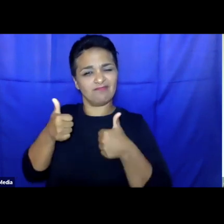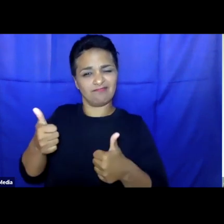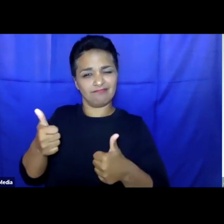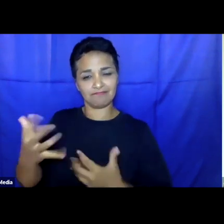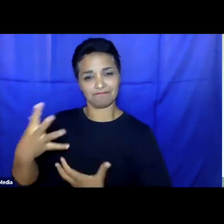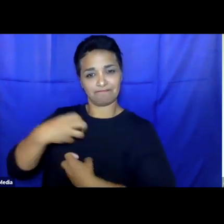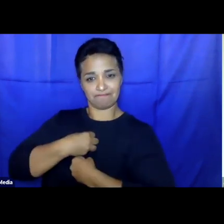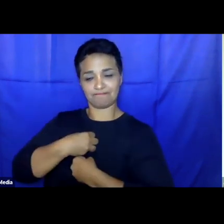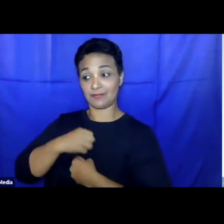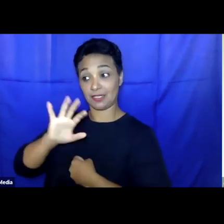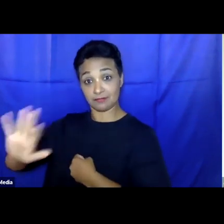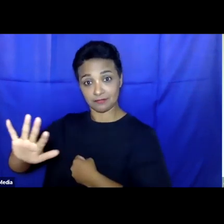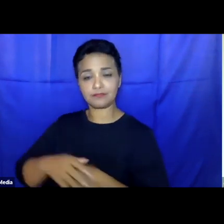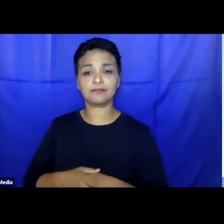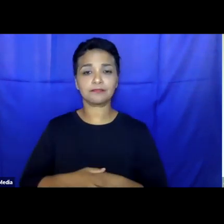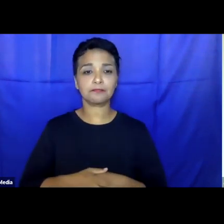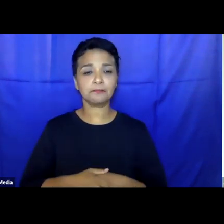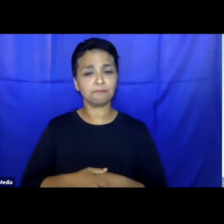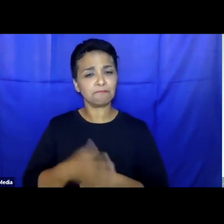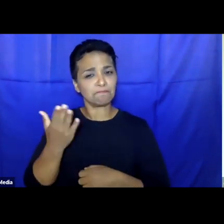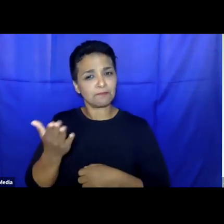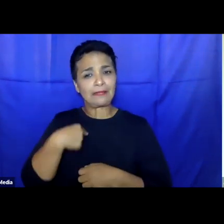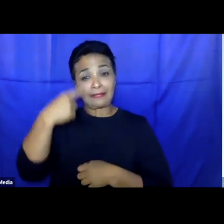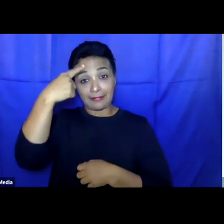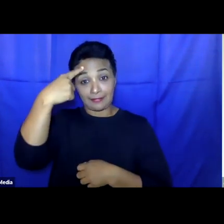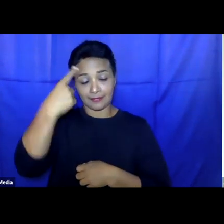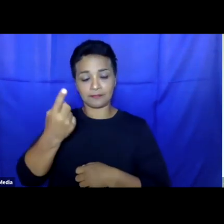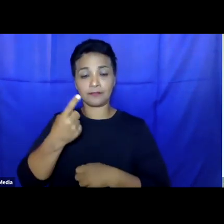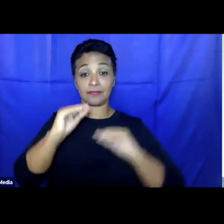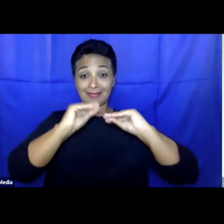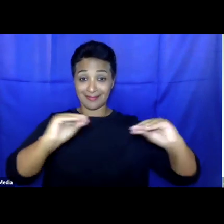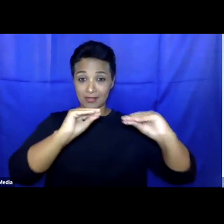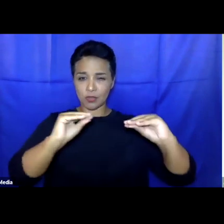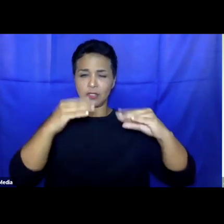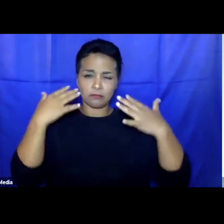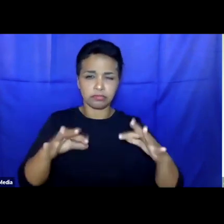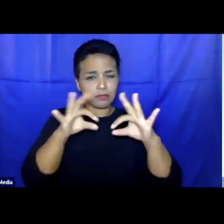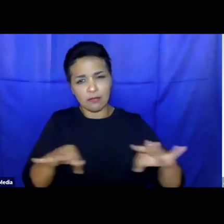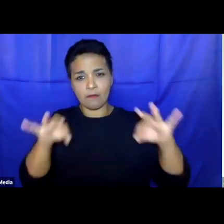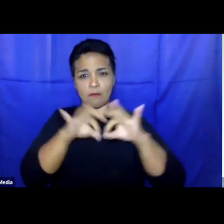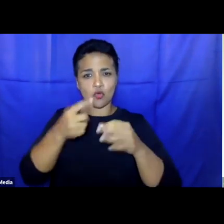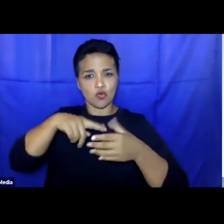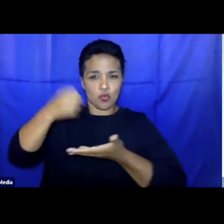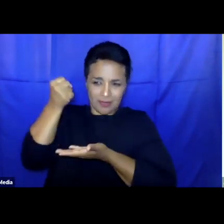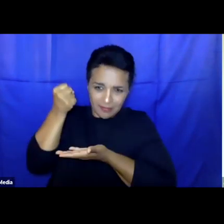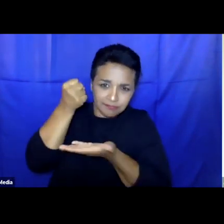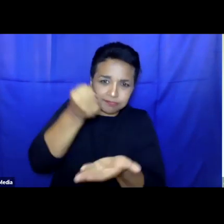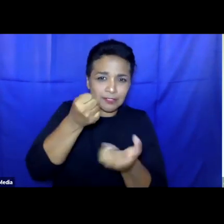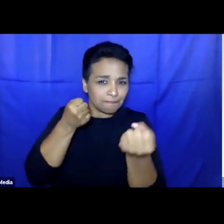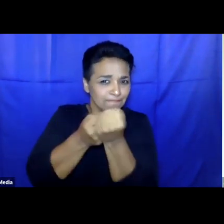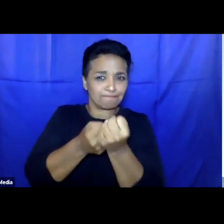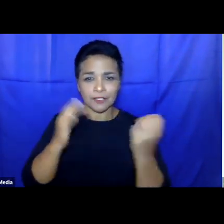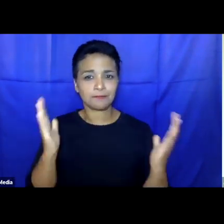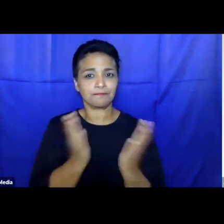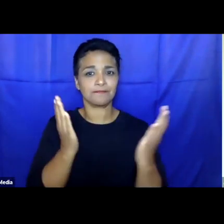Investing in education is a critical aspect because it reduces the cost